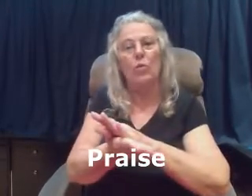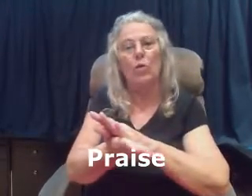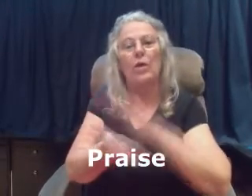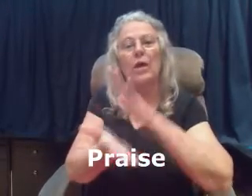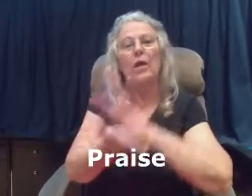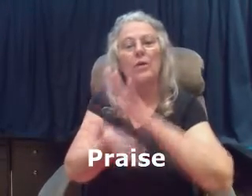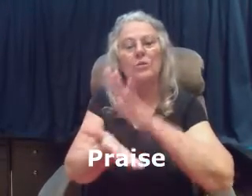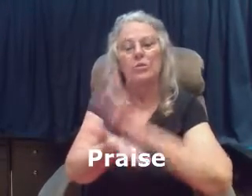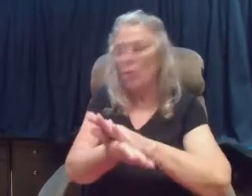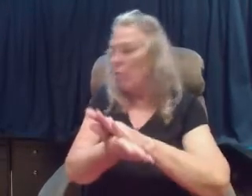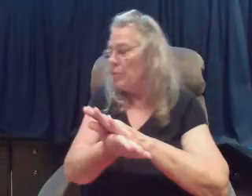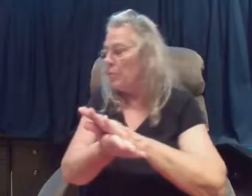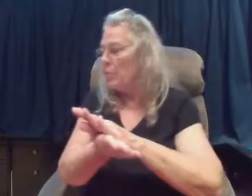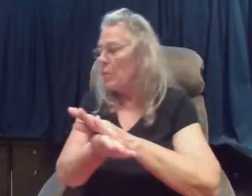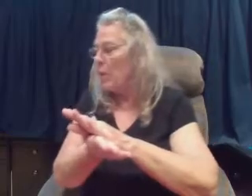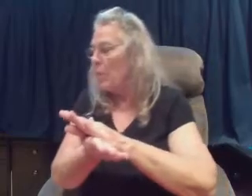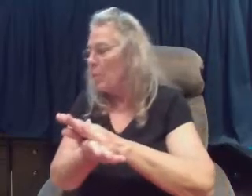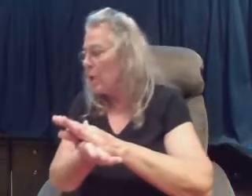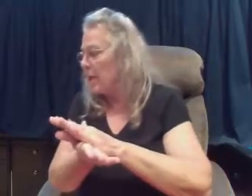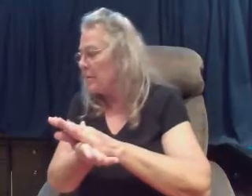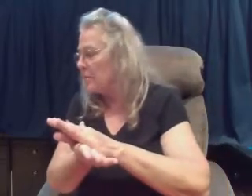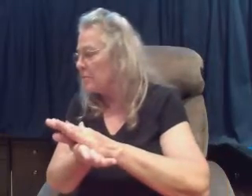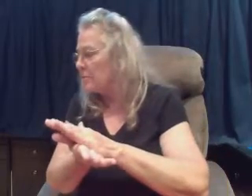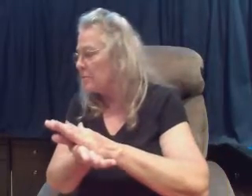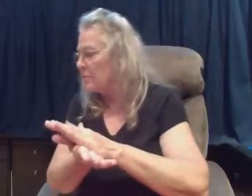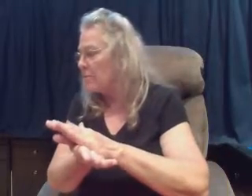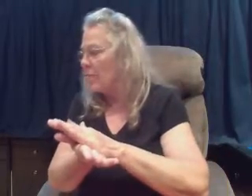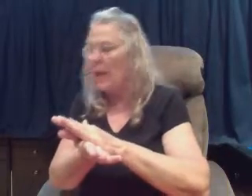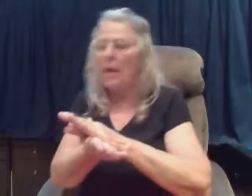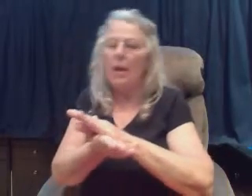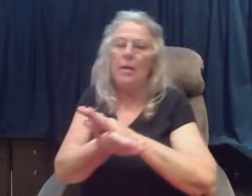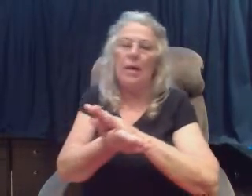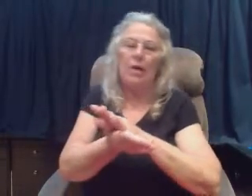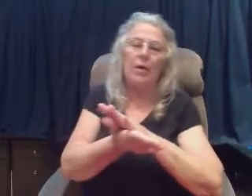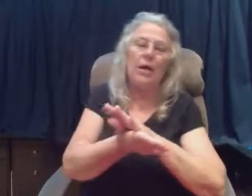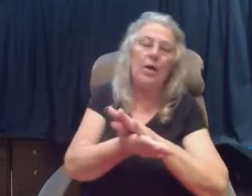work. So, praise. Now, here